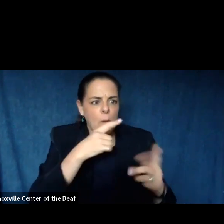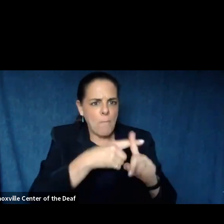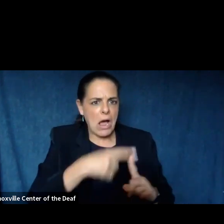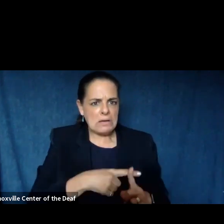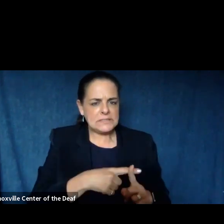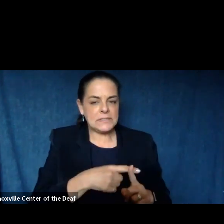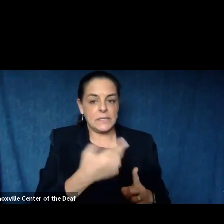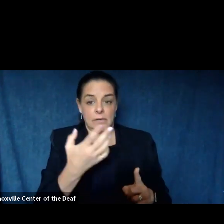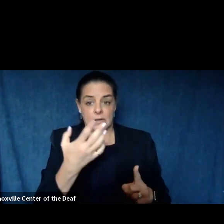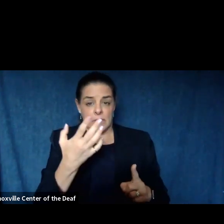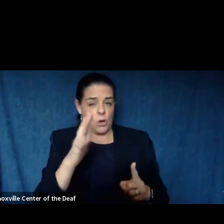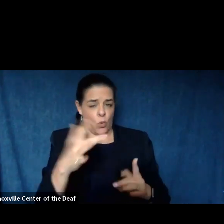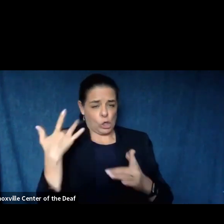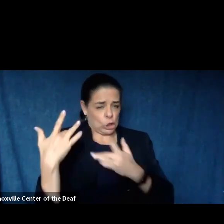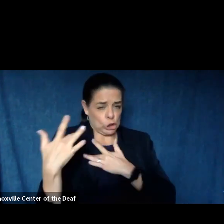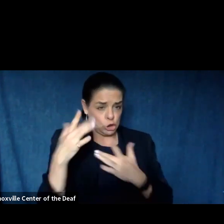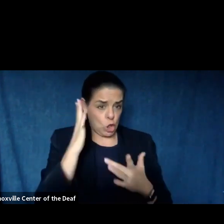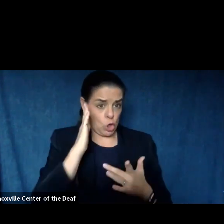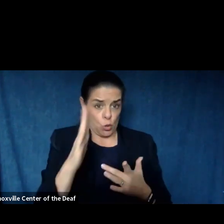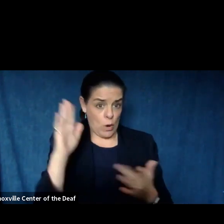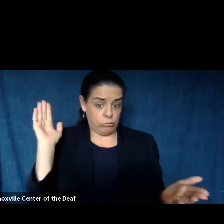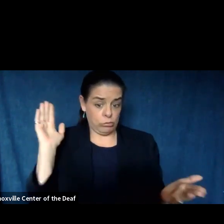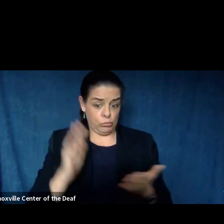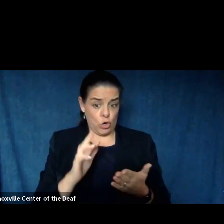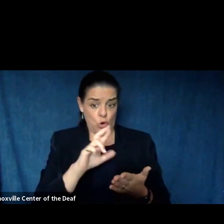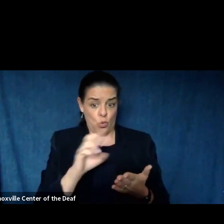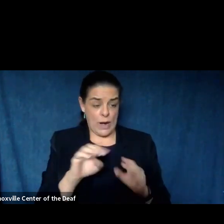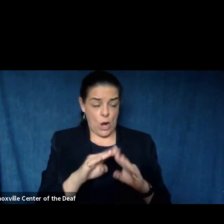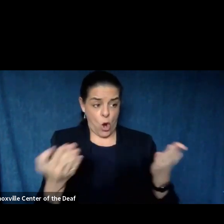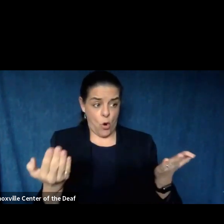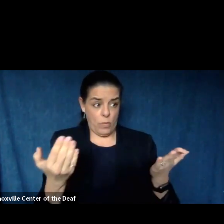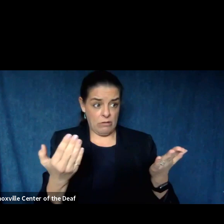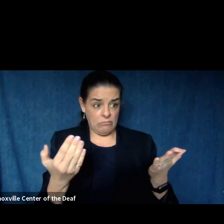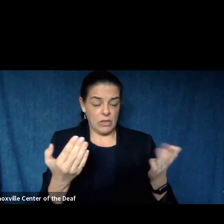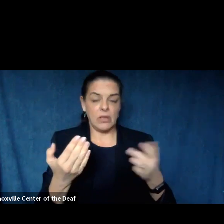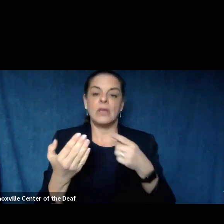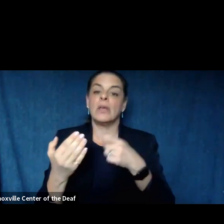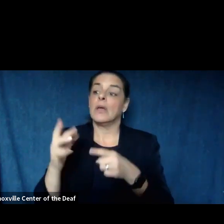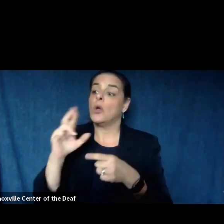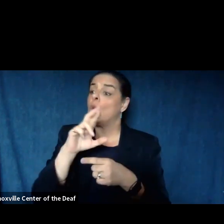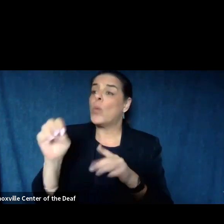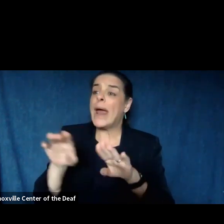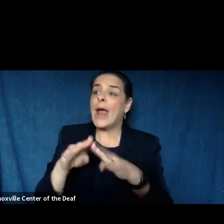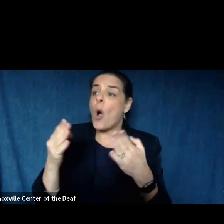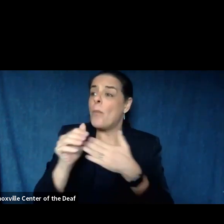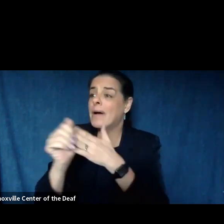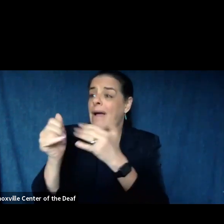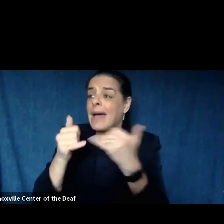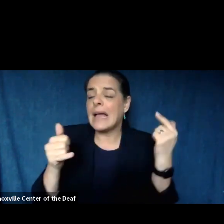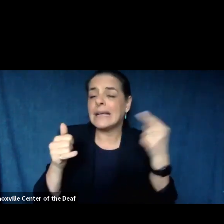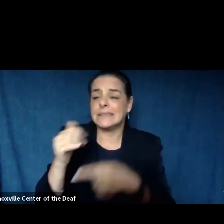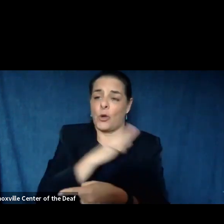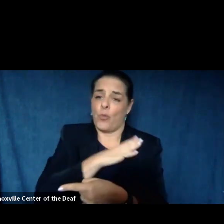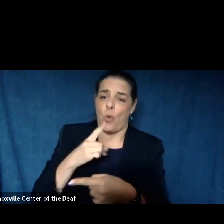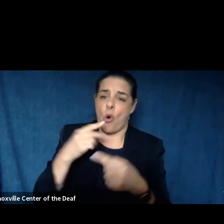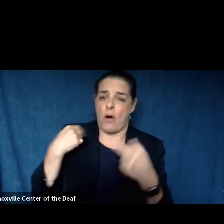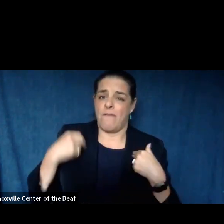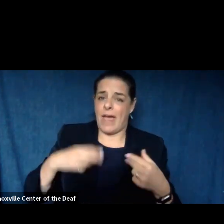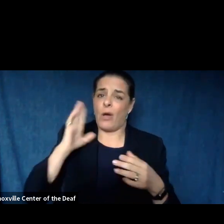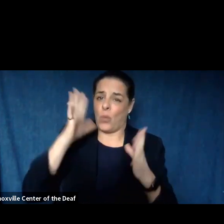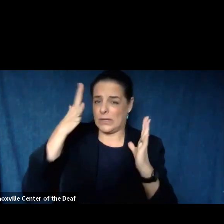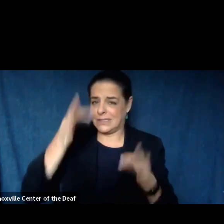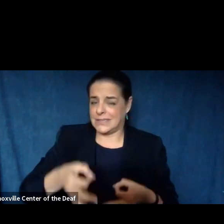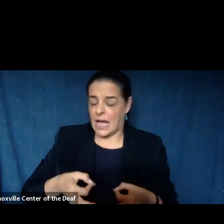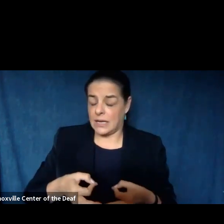rolling back any reopening guidelines? So rolling back reopening guidelines is a decision the Board of Health will be making if that's what they want to do. That's a decision. What we do